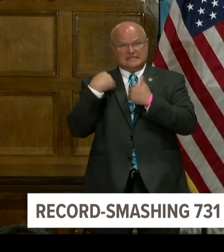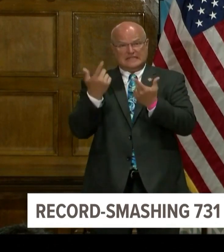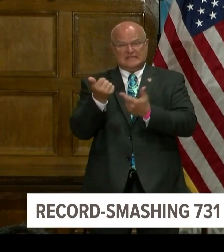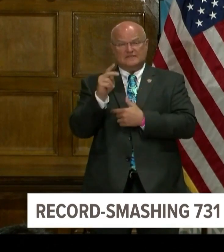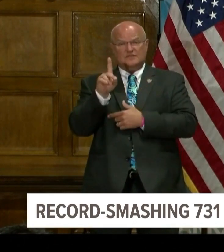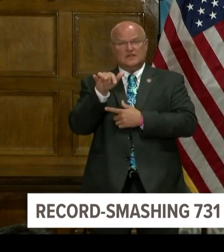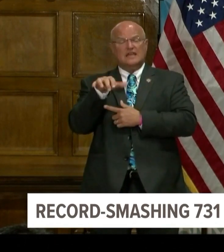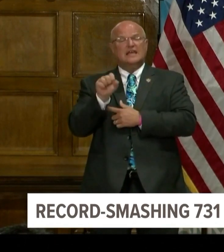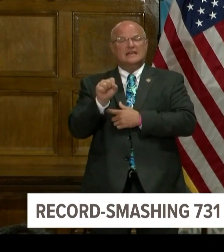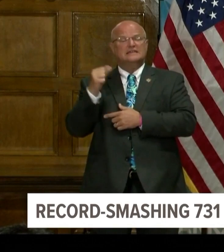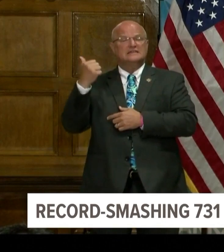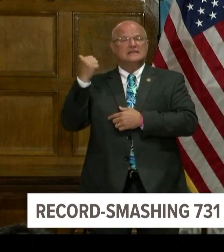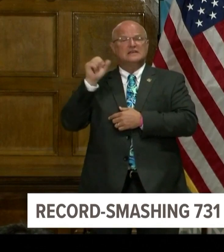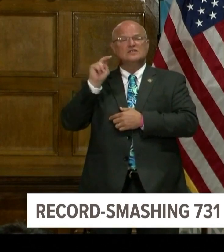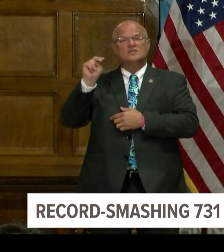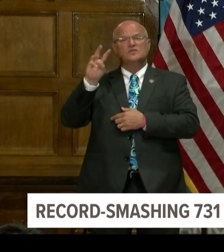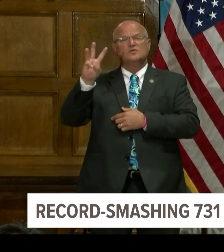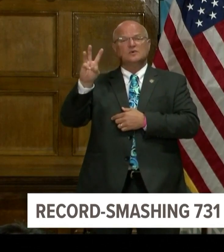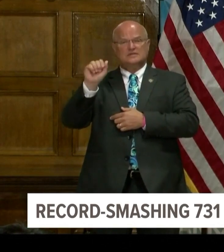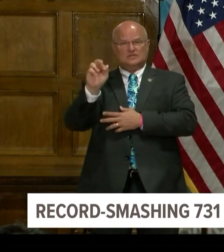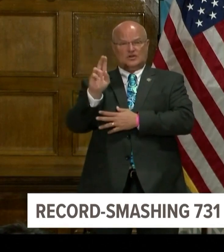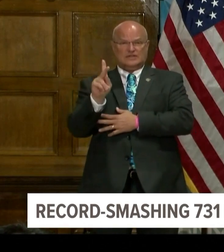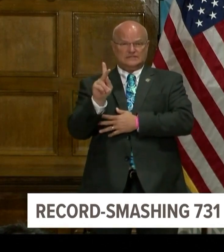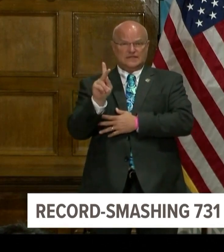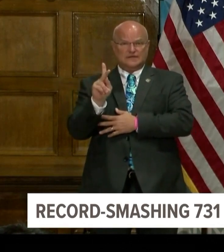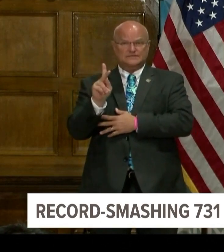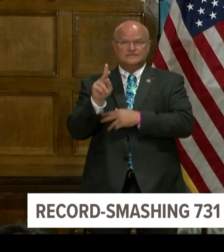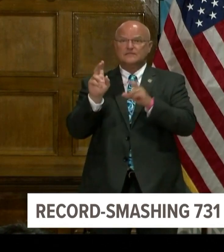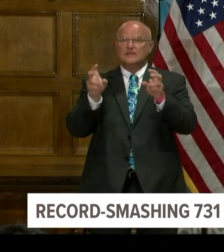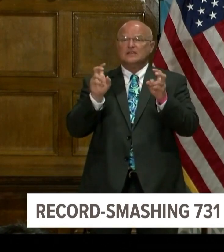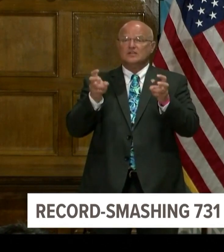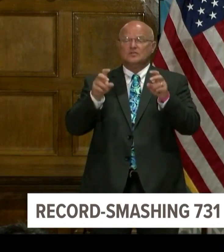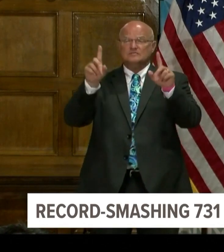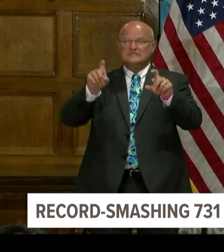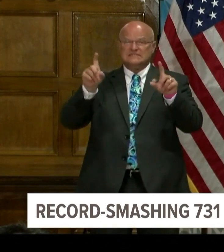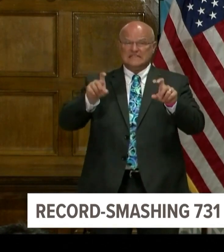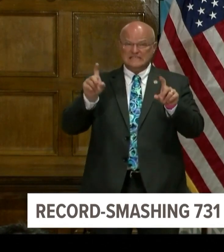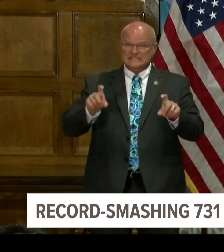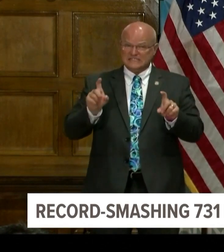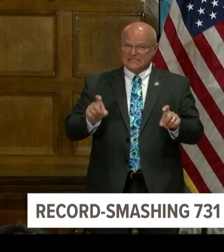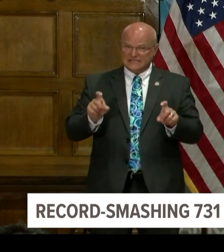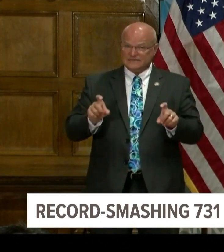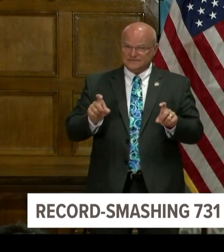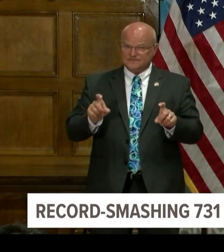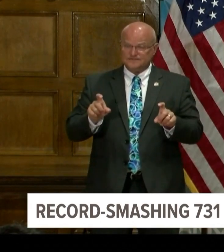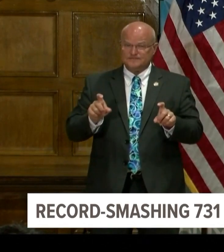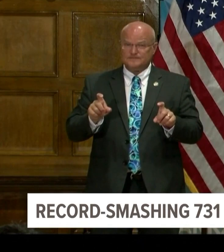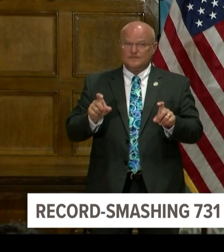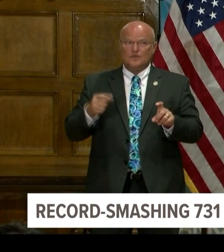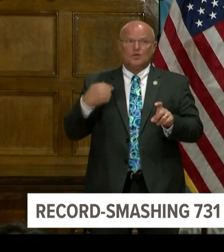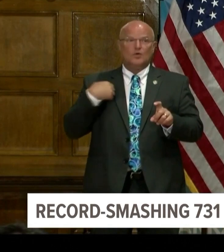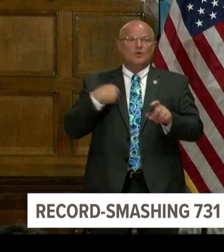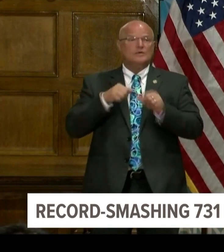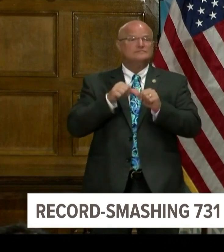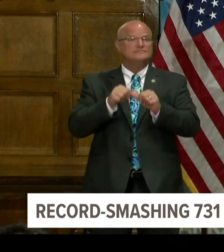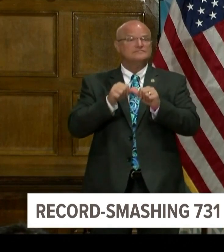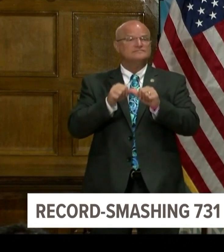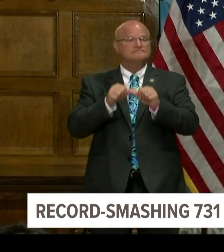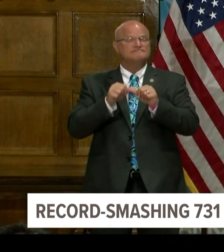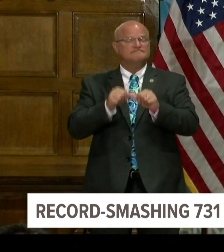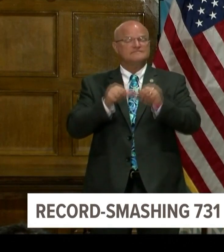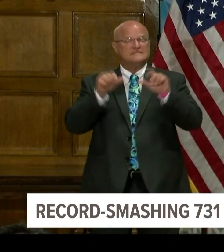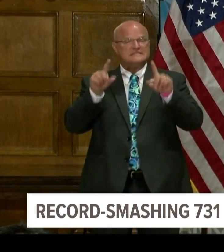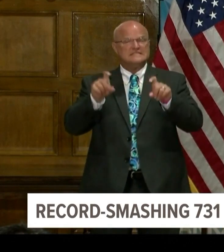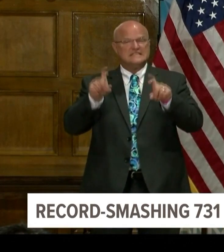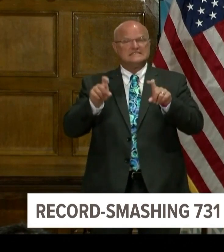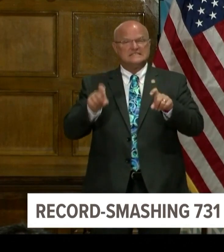few days in northwestern Arkansas. In terms of testing, we continue to